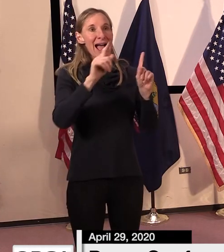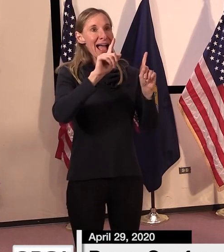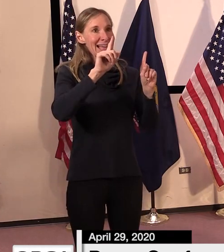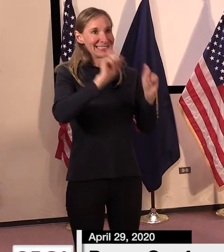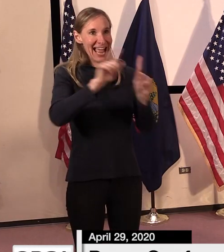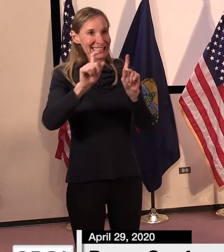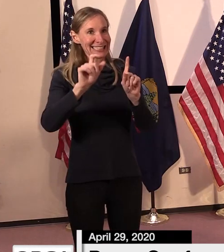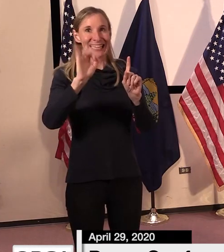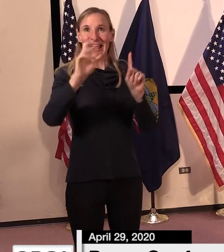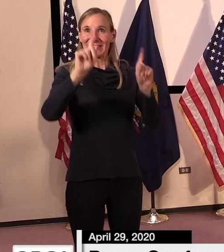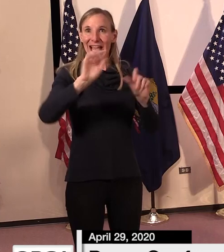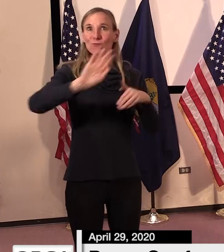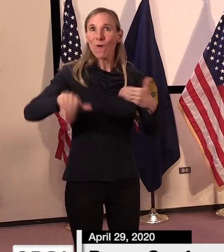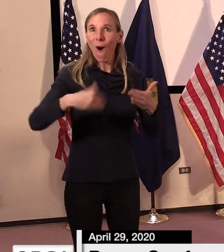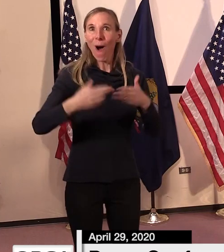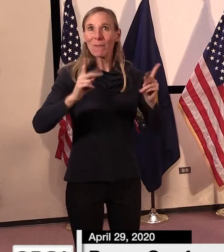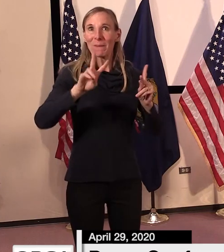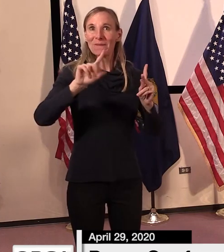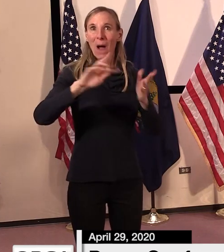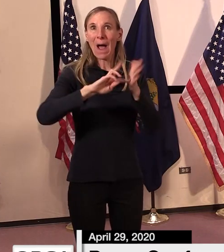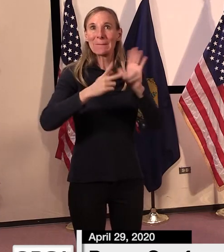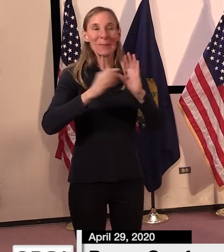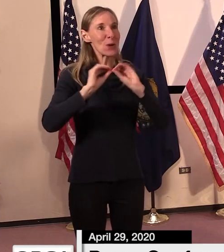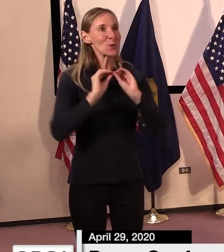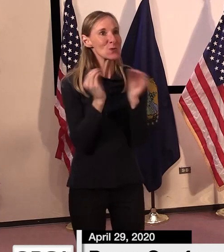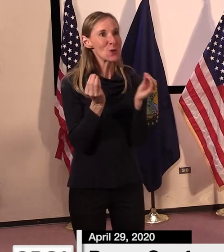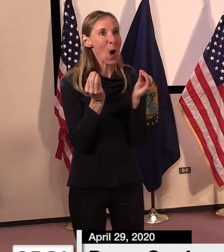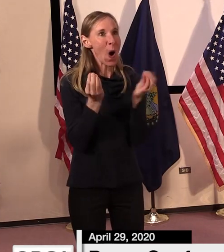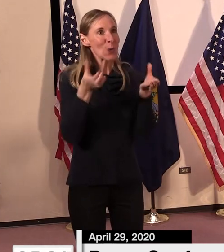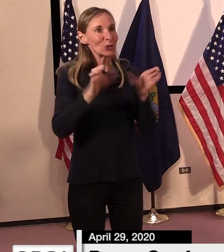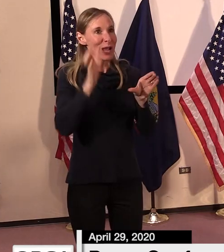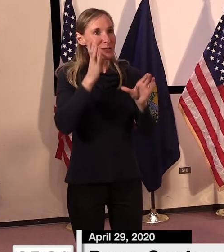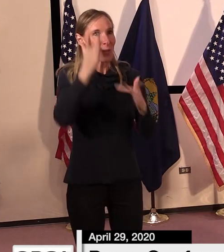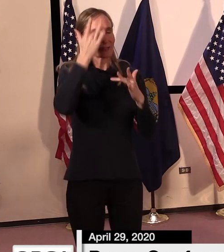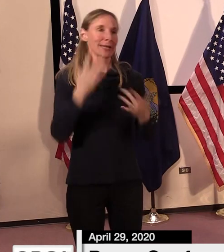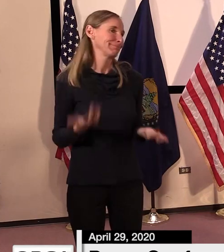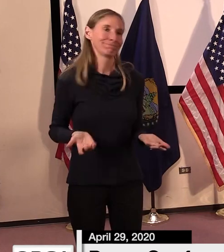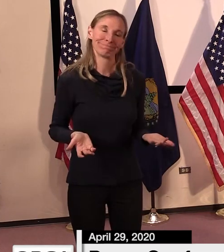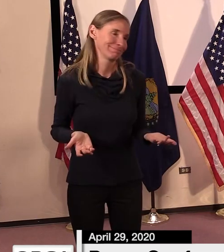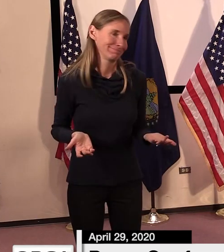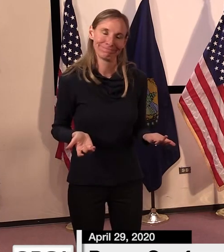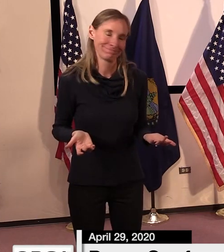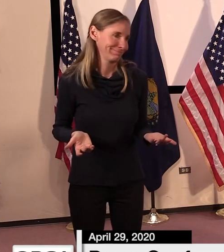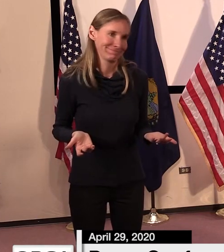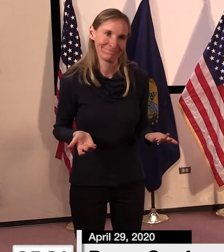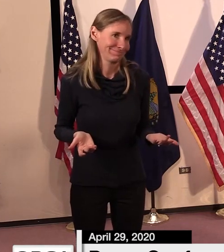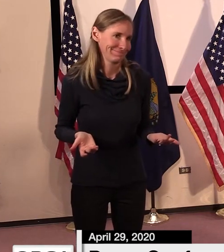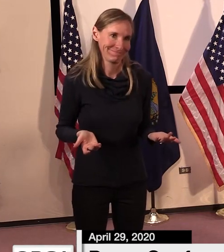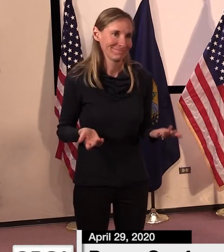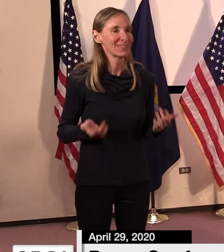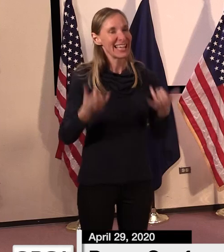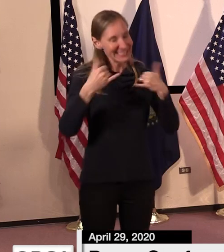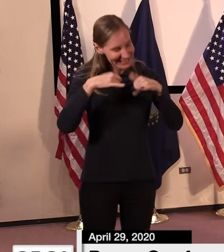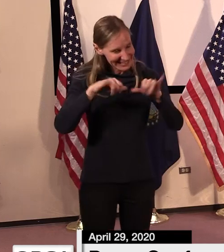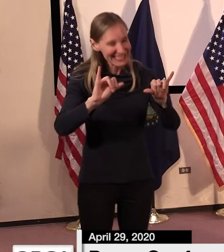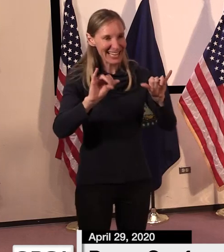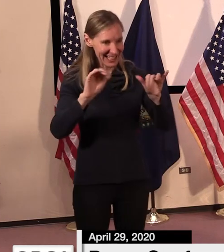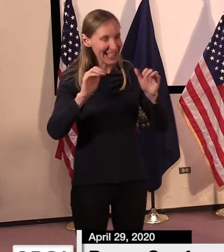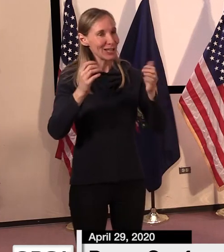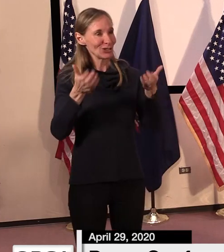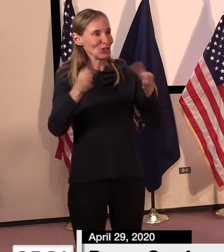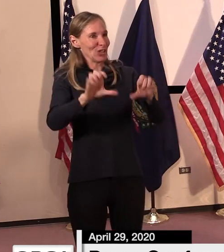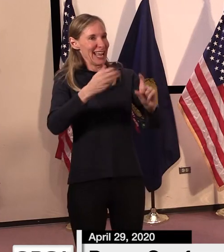eliminate the risk. In fact, an increase in testing and tracing will only help in our restart efforts if we